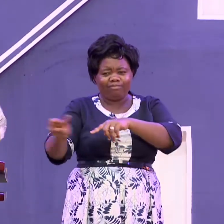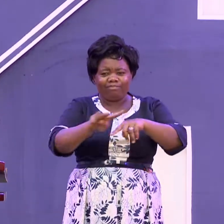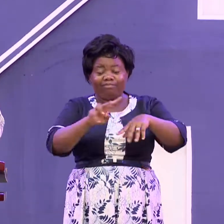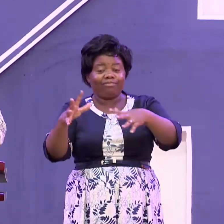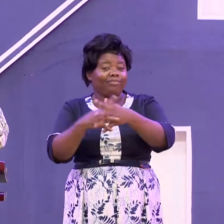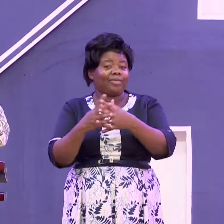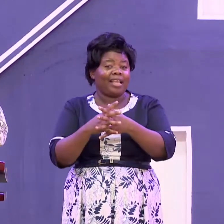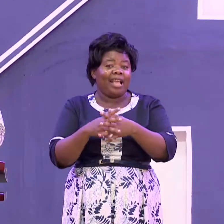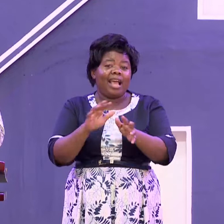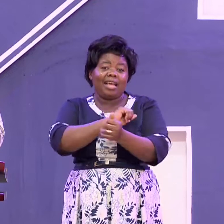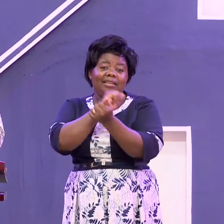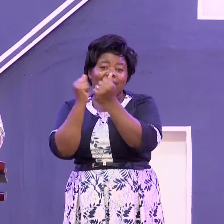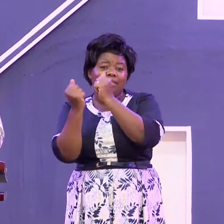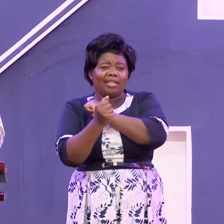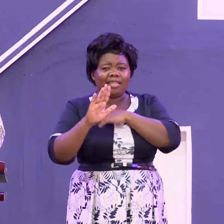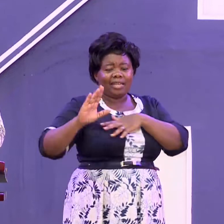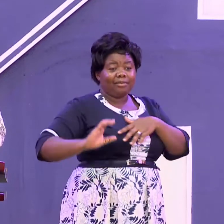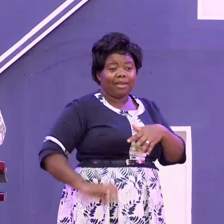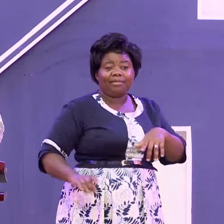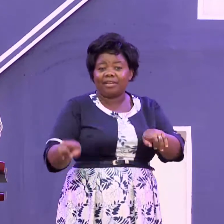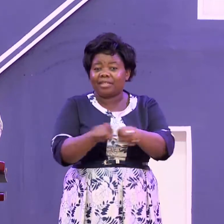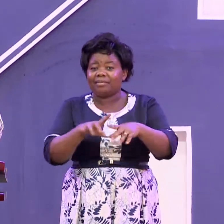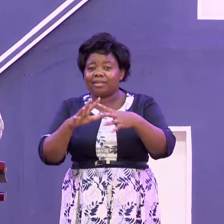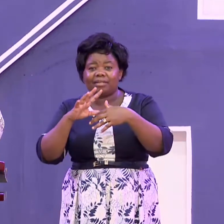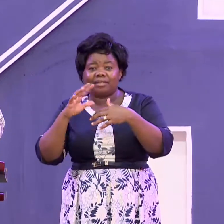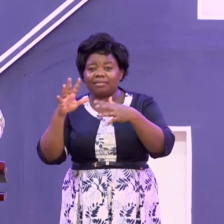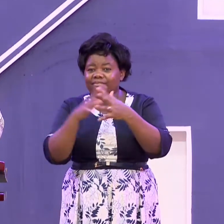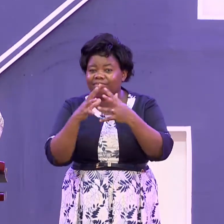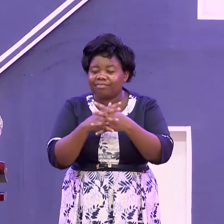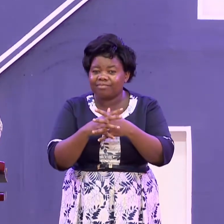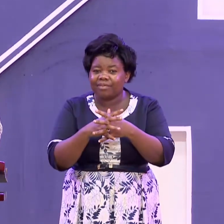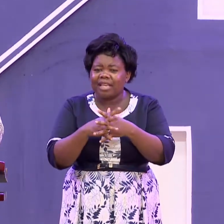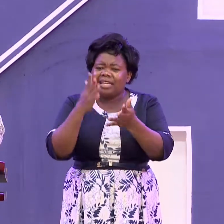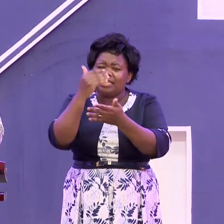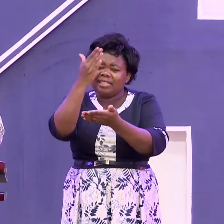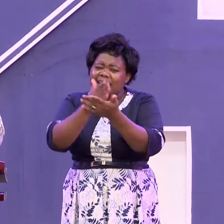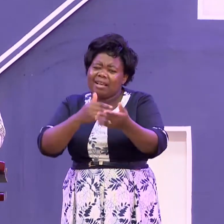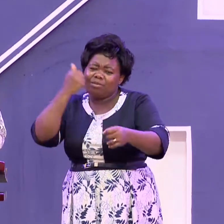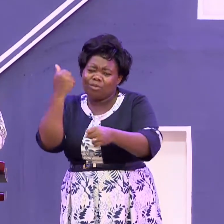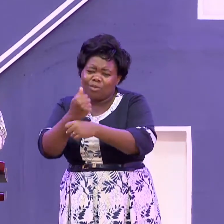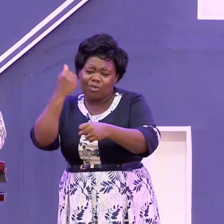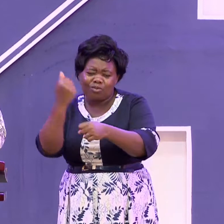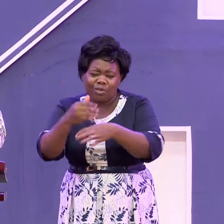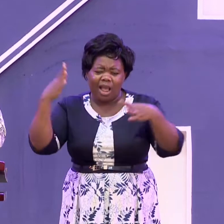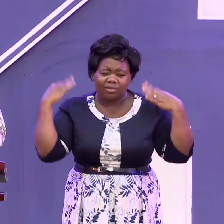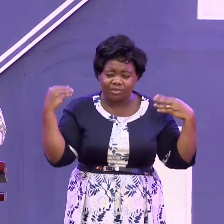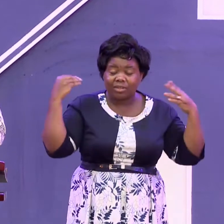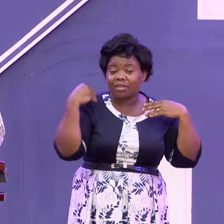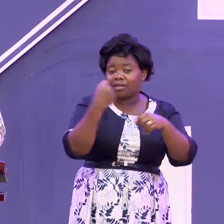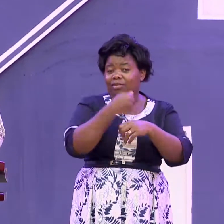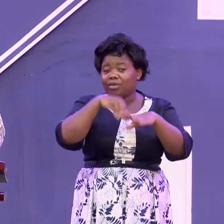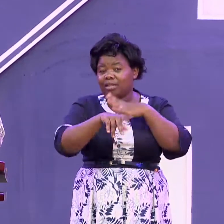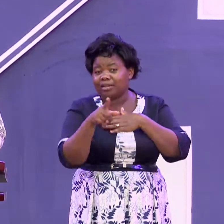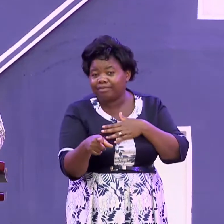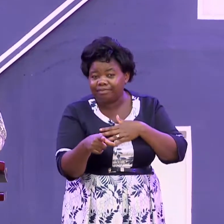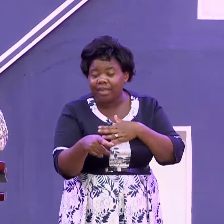Americans. N'okweyisanga Abamerika. And to behave just like the Americans. Waliwo omulimu ogumukolebwamu. There is a work that is done in him.